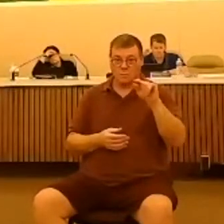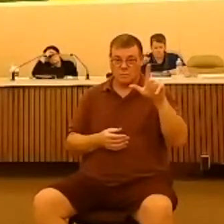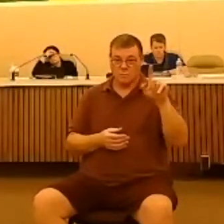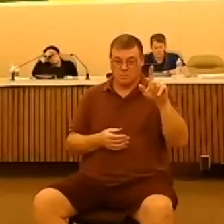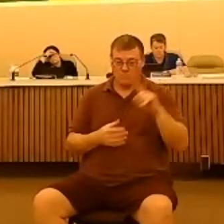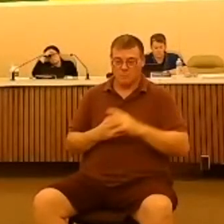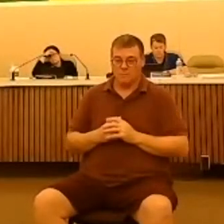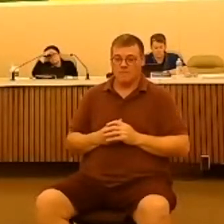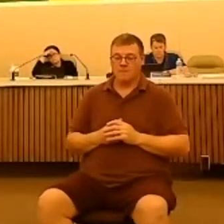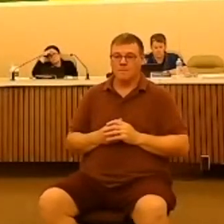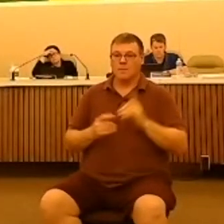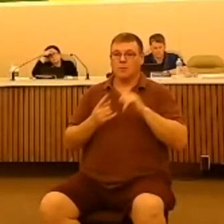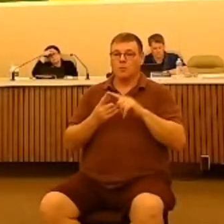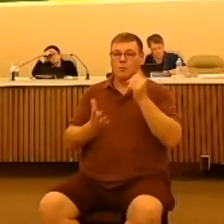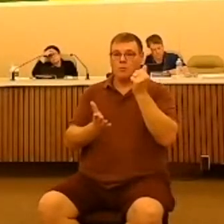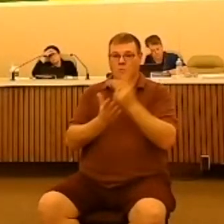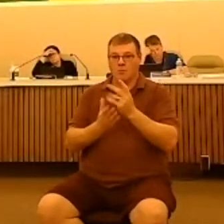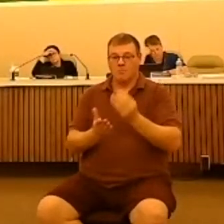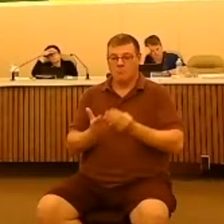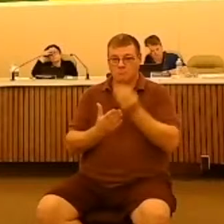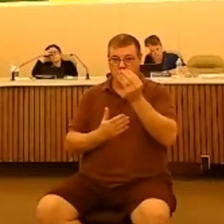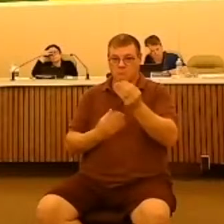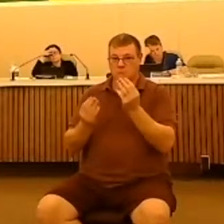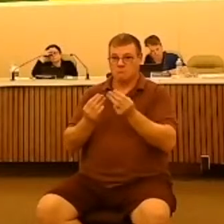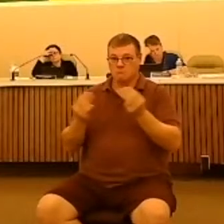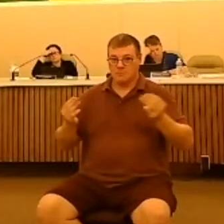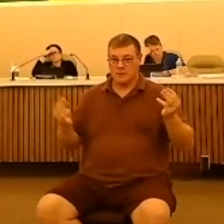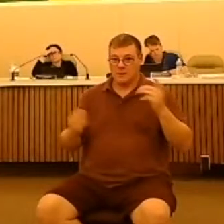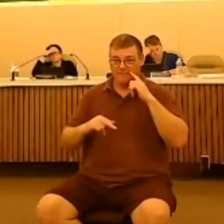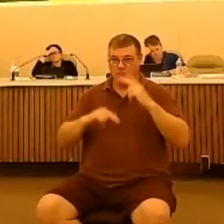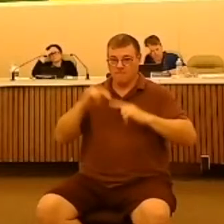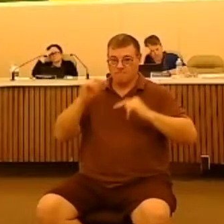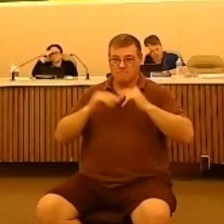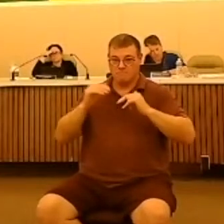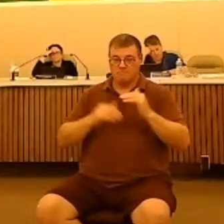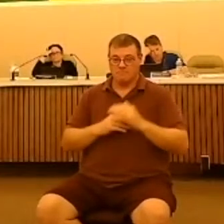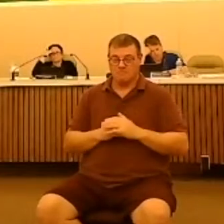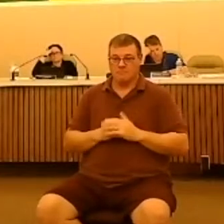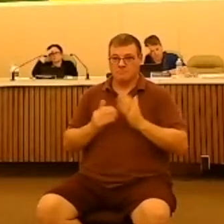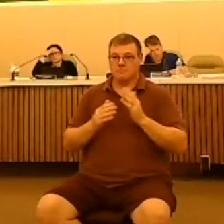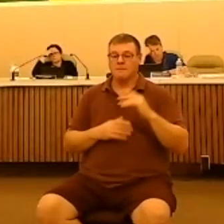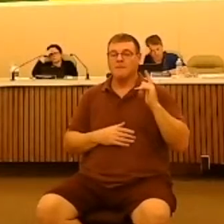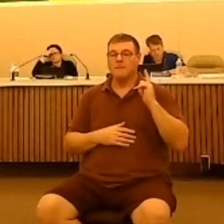2021 to authorize the purchase of materials for the facilities building. Second.